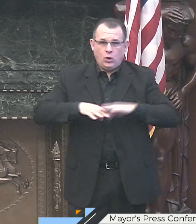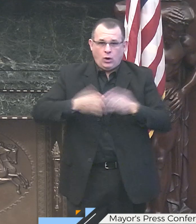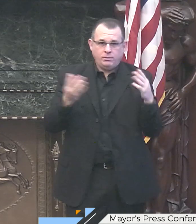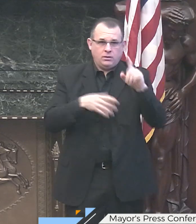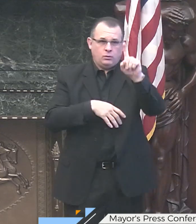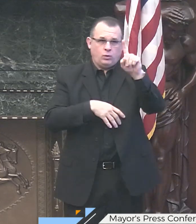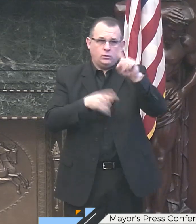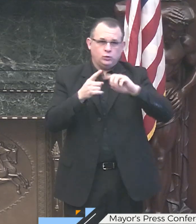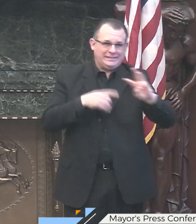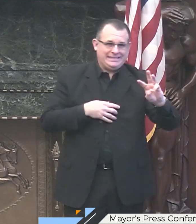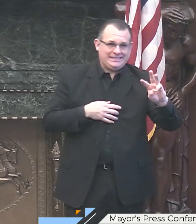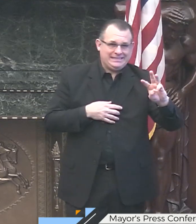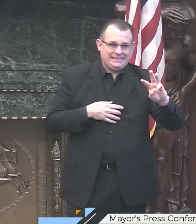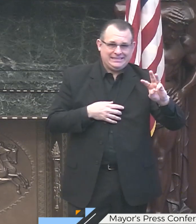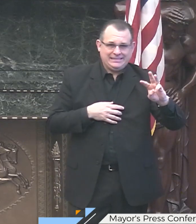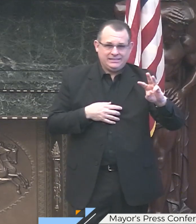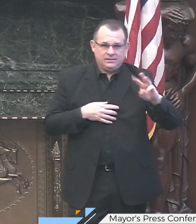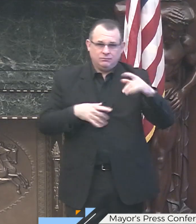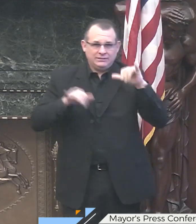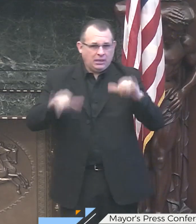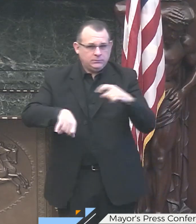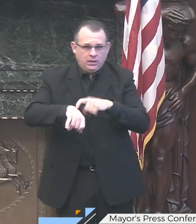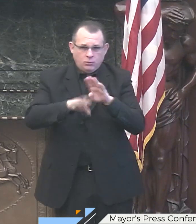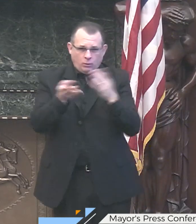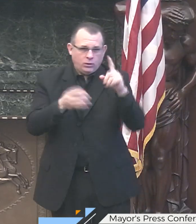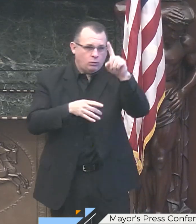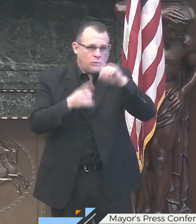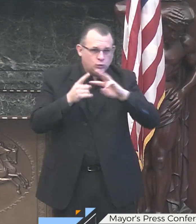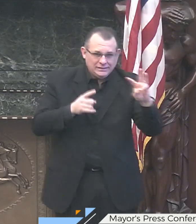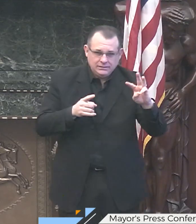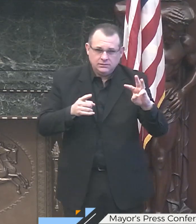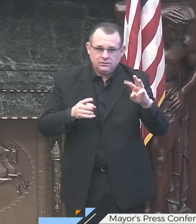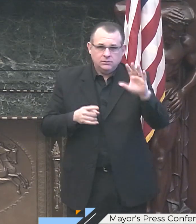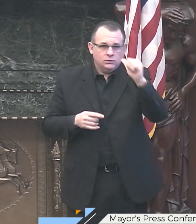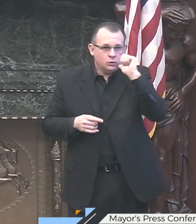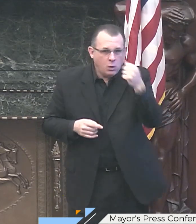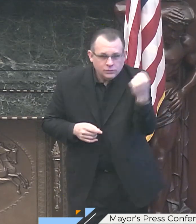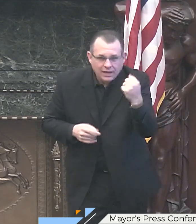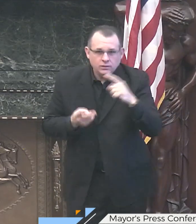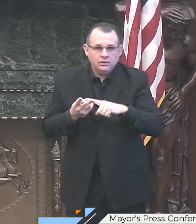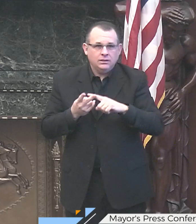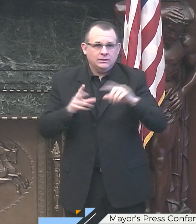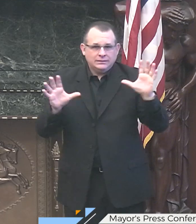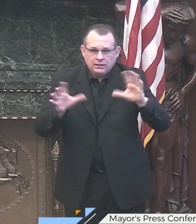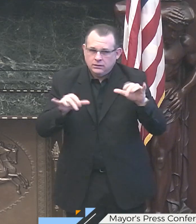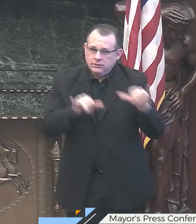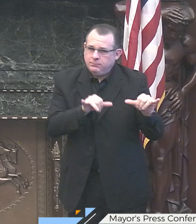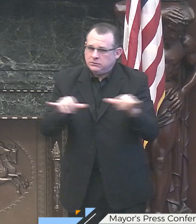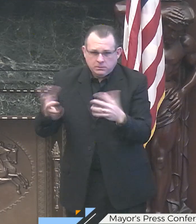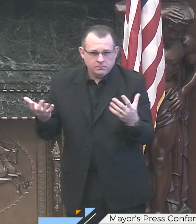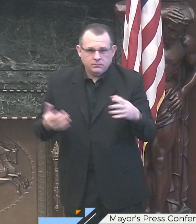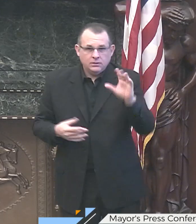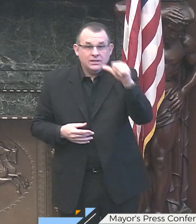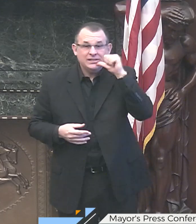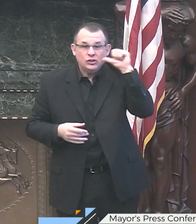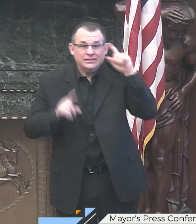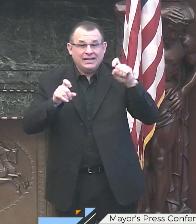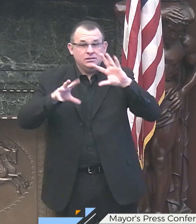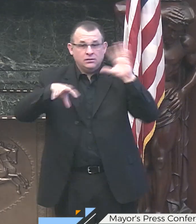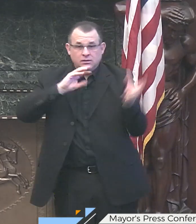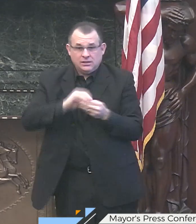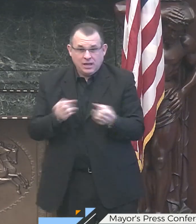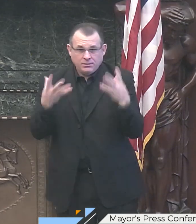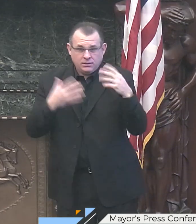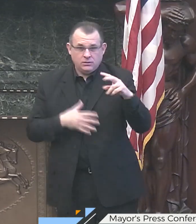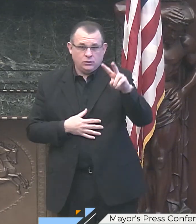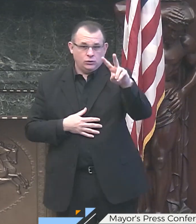same time, Saturday and Sunday, 1 to 6 p.m. Yesterday, the site tested 242 people. If people